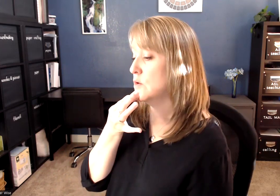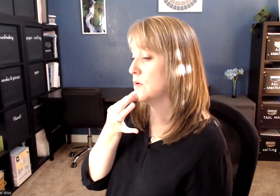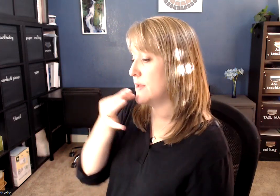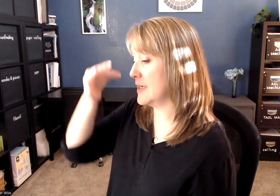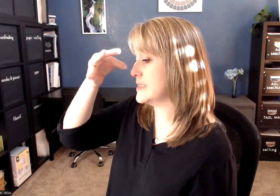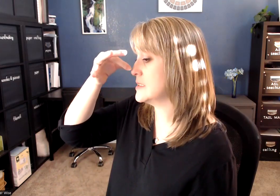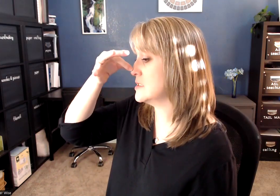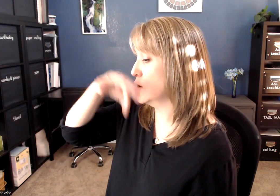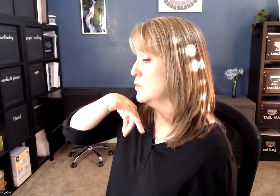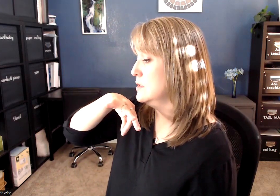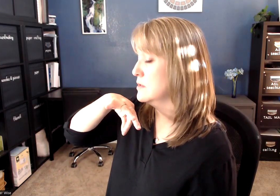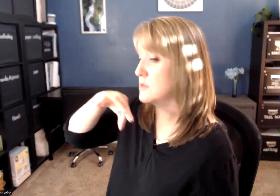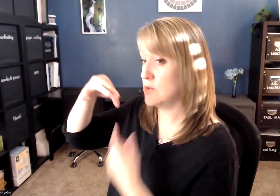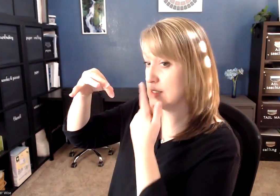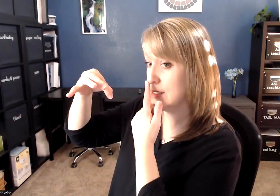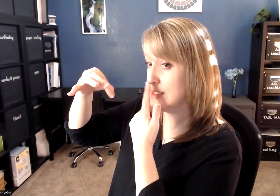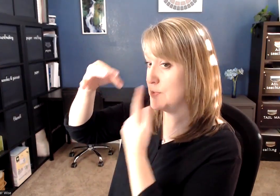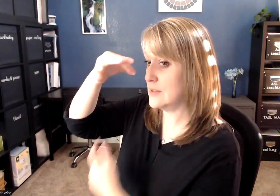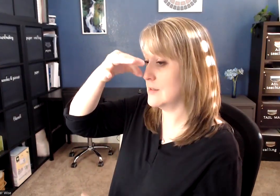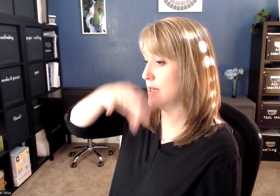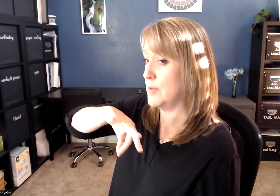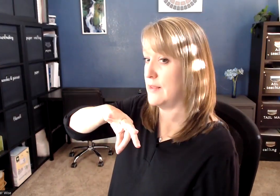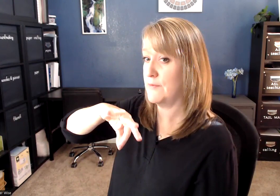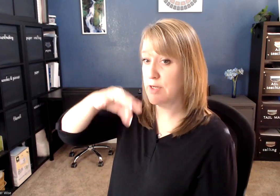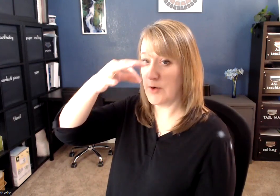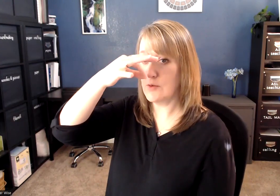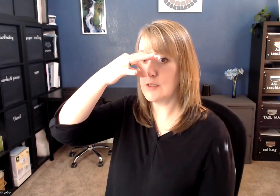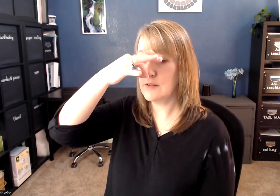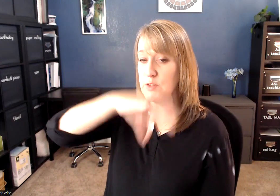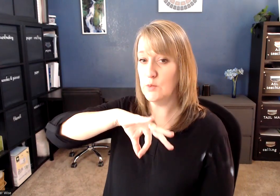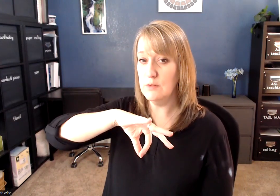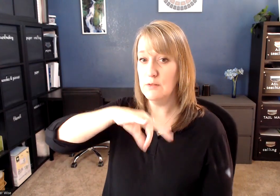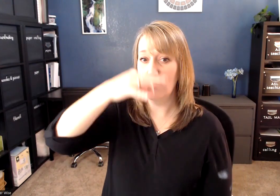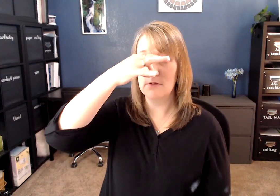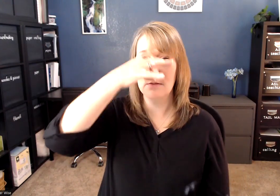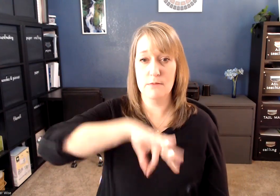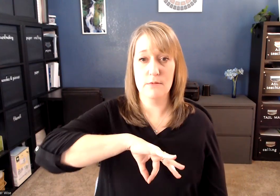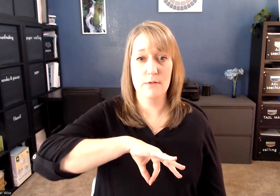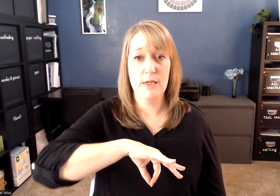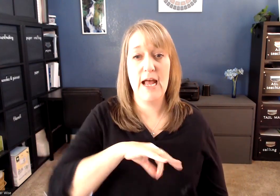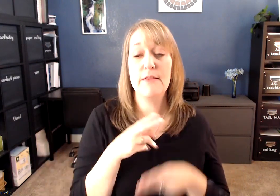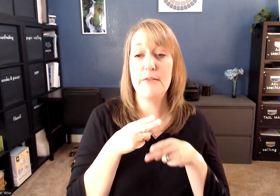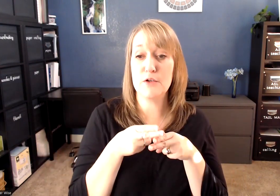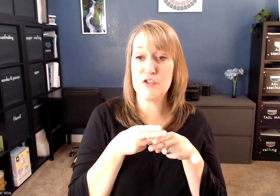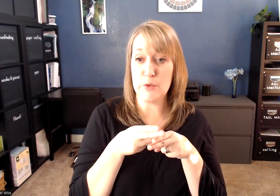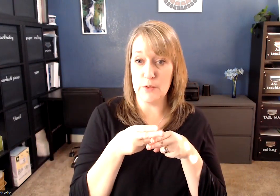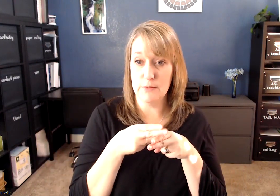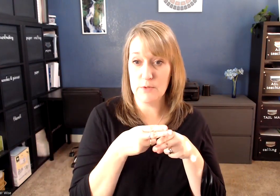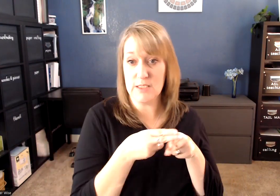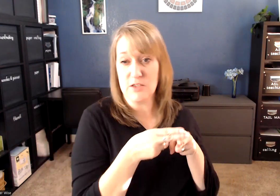Or there is soon. So you just dip it kind of by the front of your nose, soon. And then there's soon, which is actually